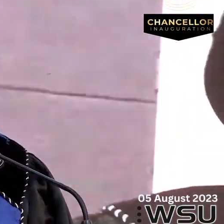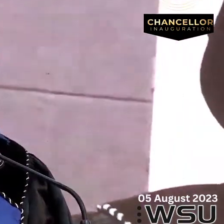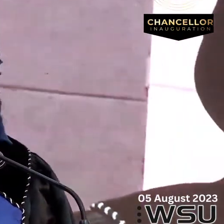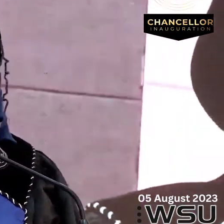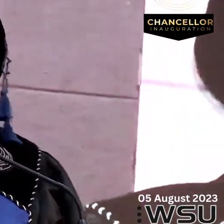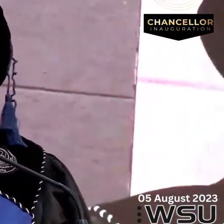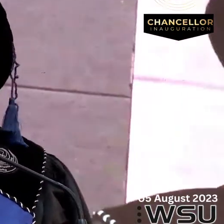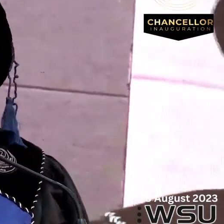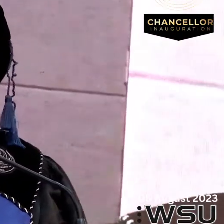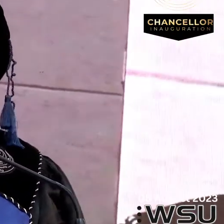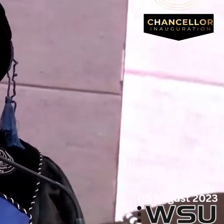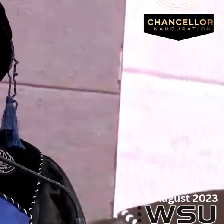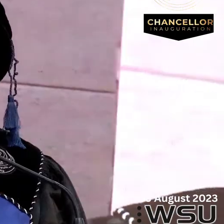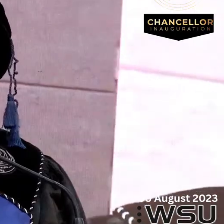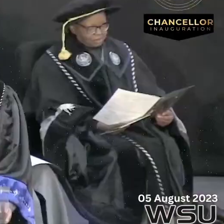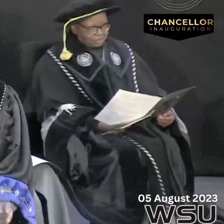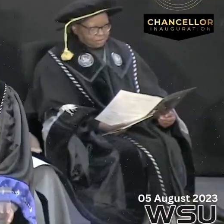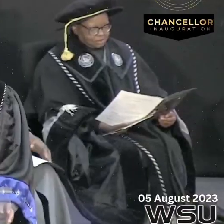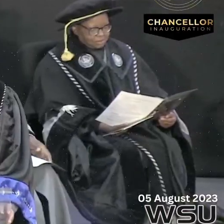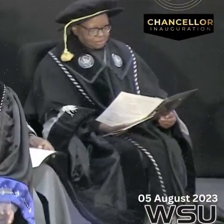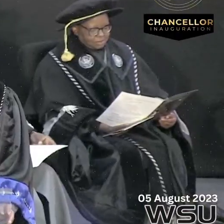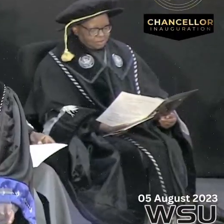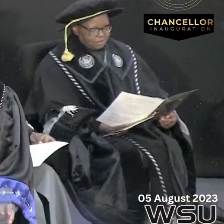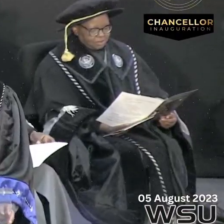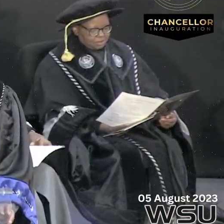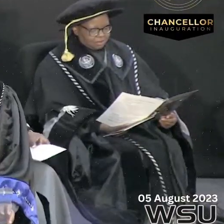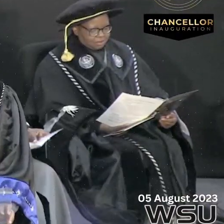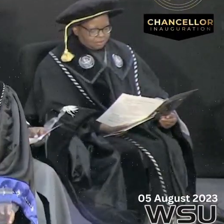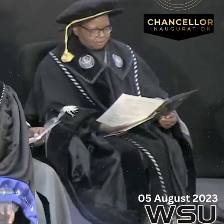So mandiyibambe ngesiXhosa and ithi nganga